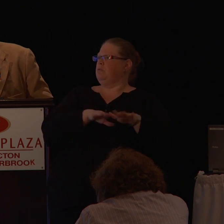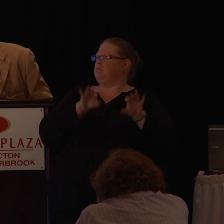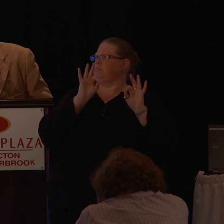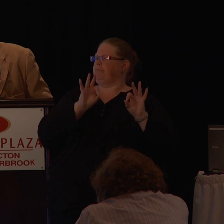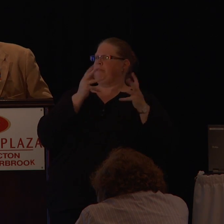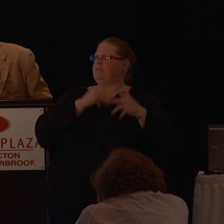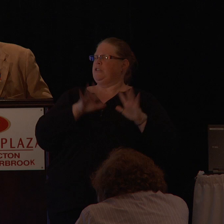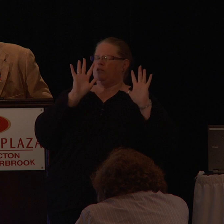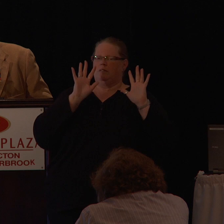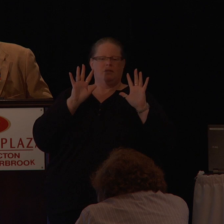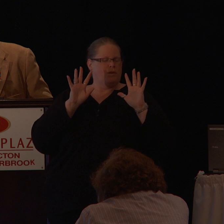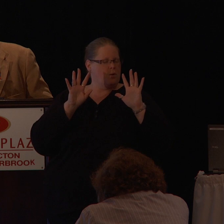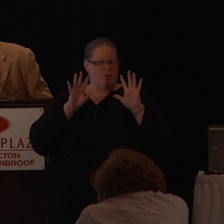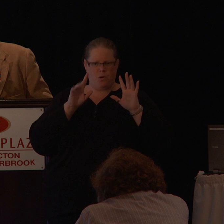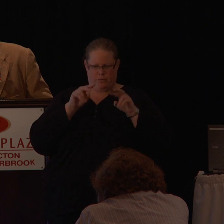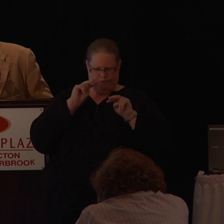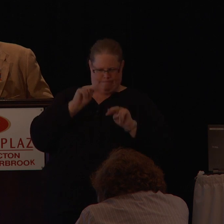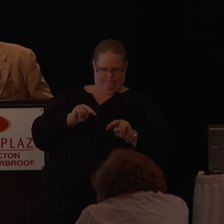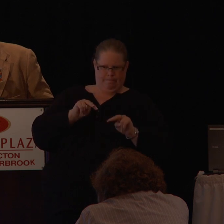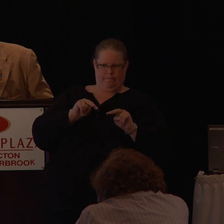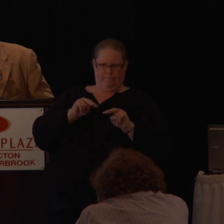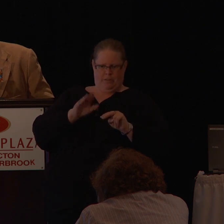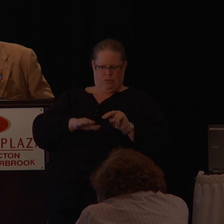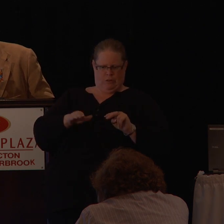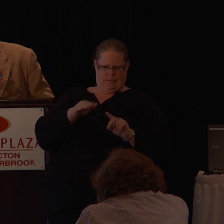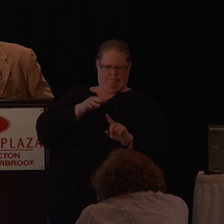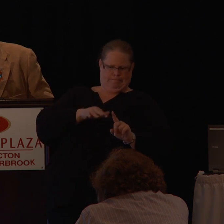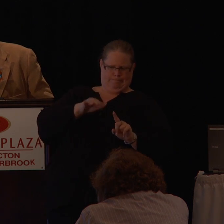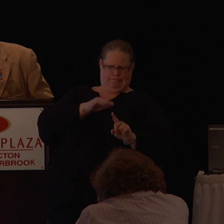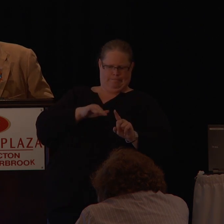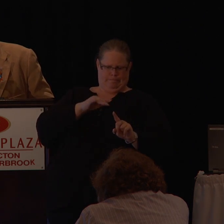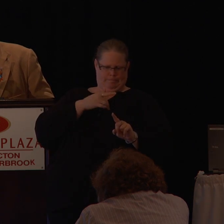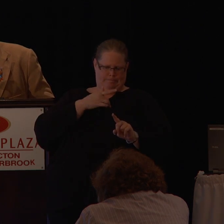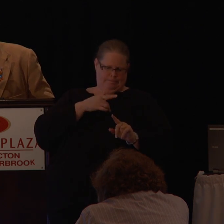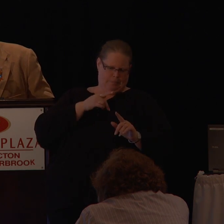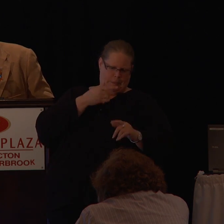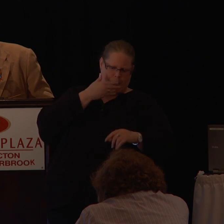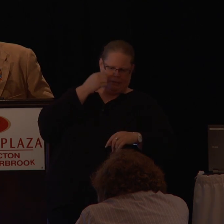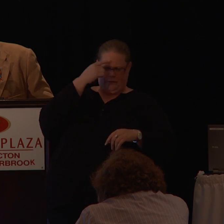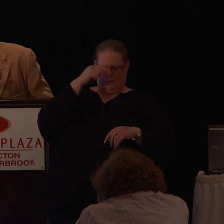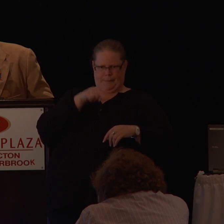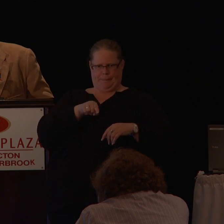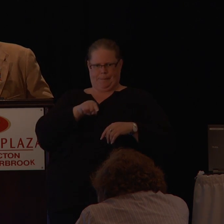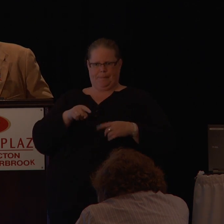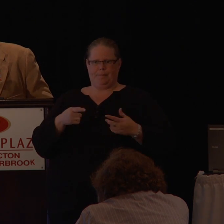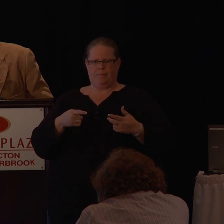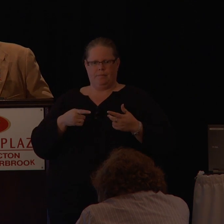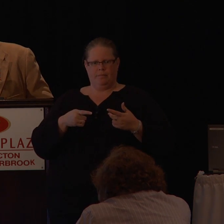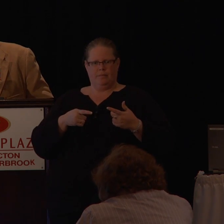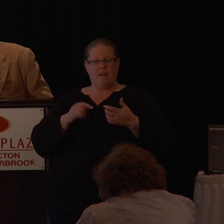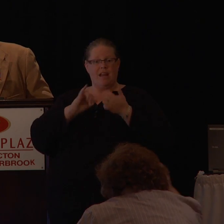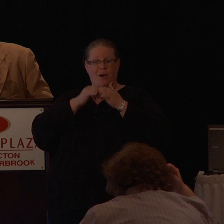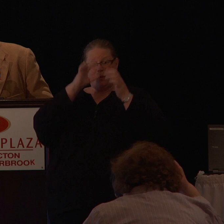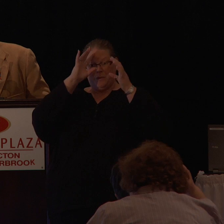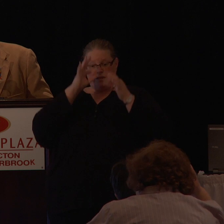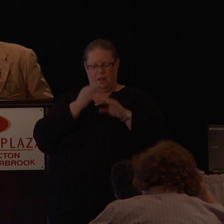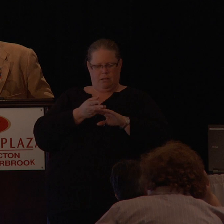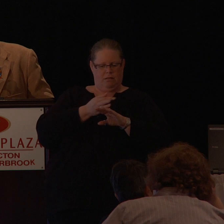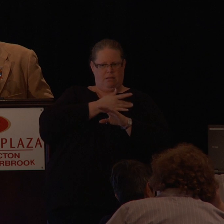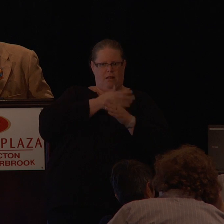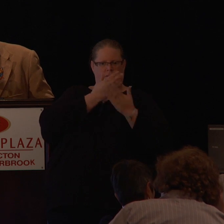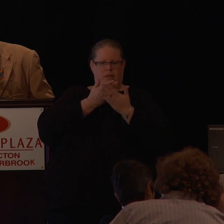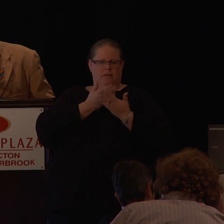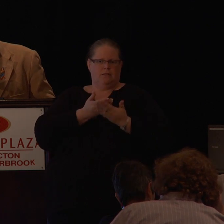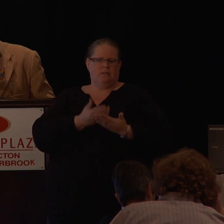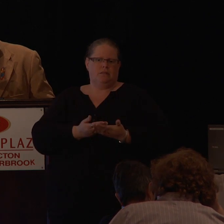at the best interest of the child based on the evidence for that child. And when